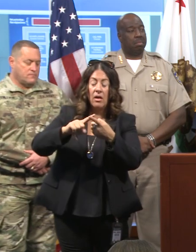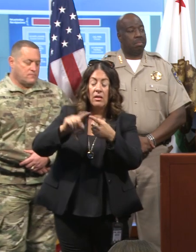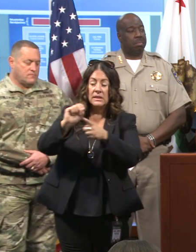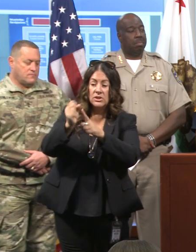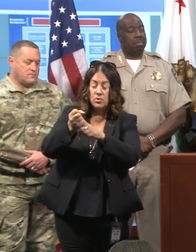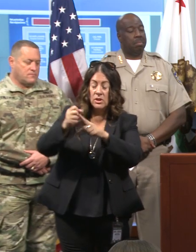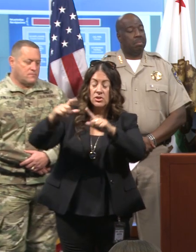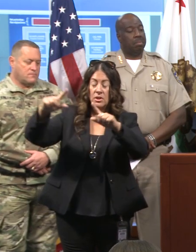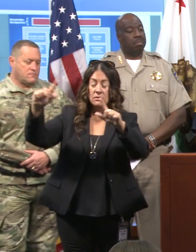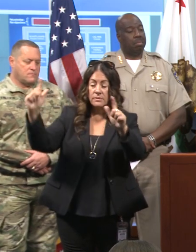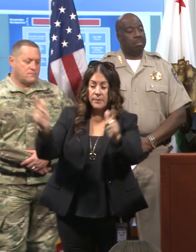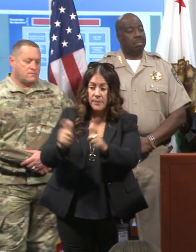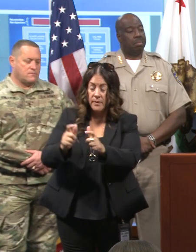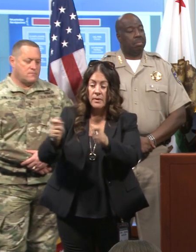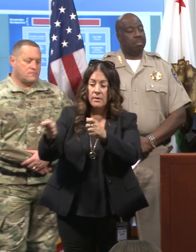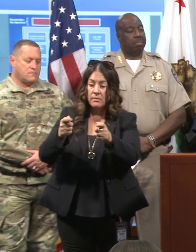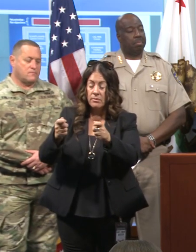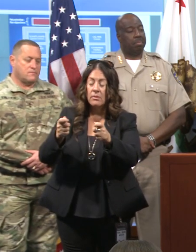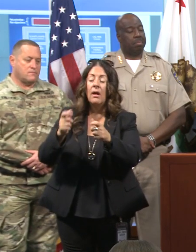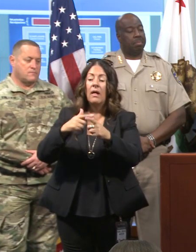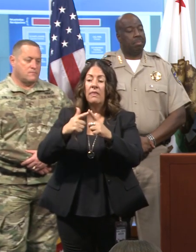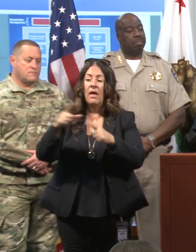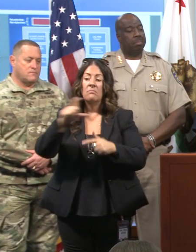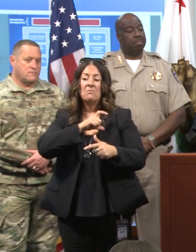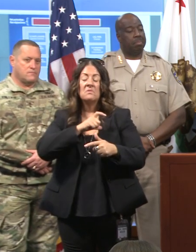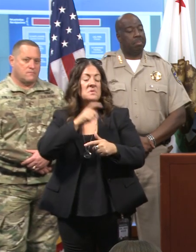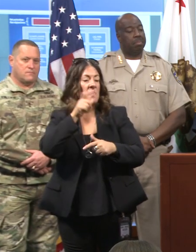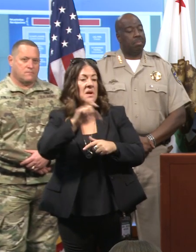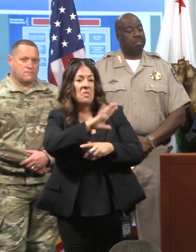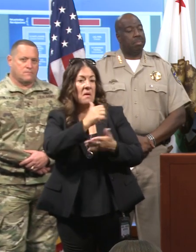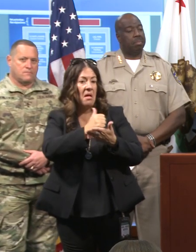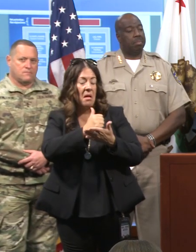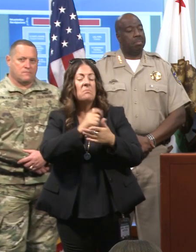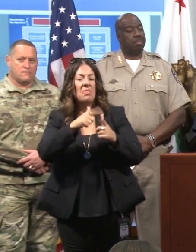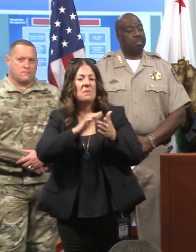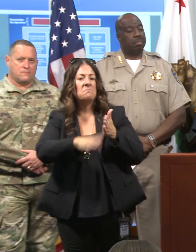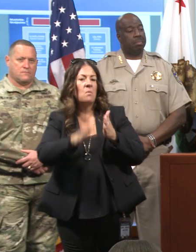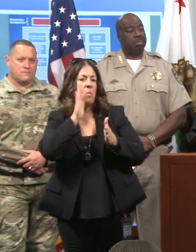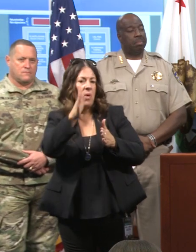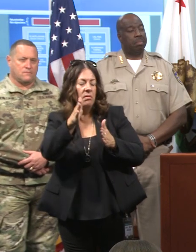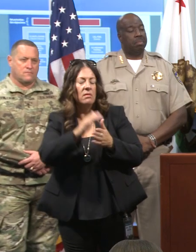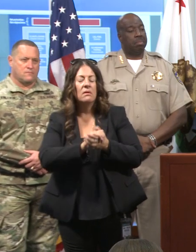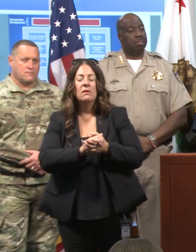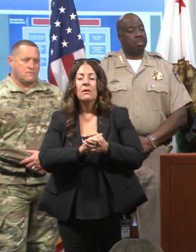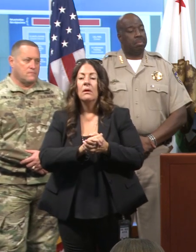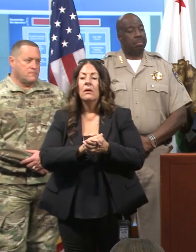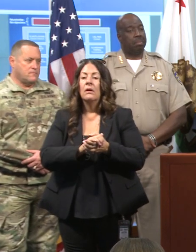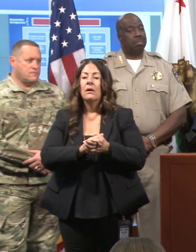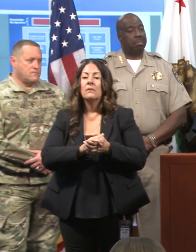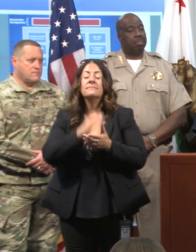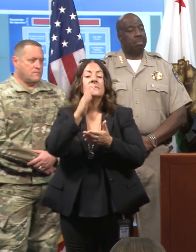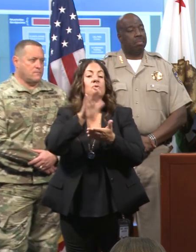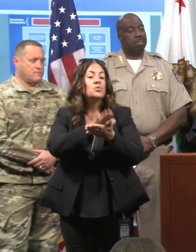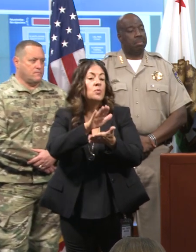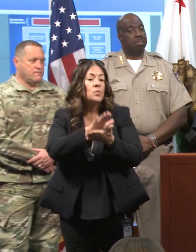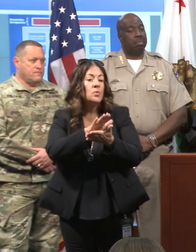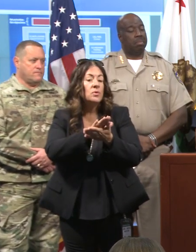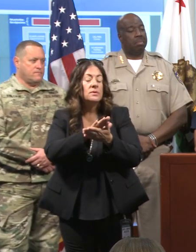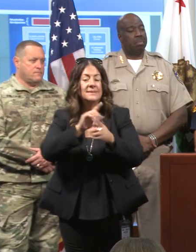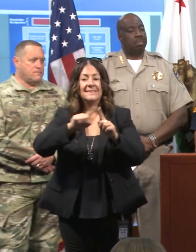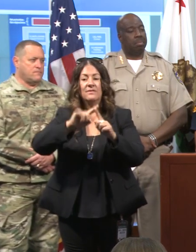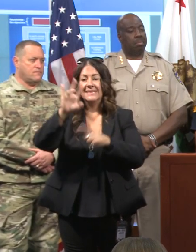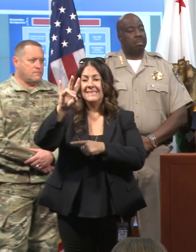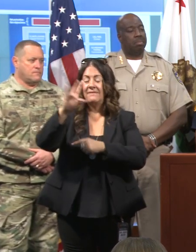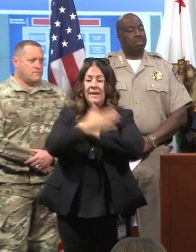that they can take it back over again. There are a number of school closures in the seven counties that have